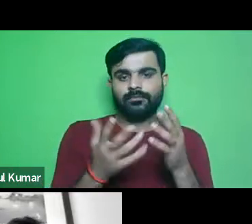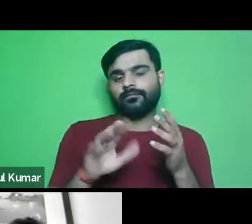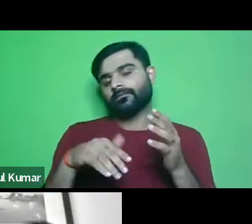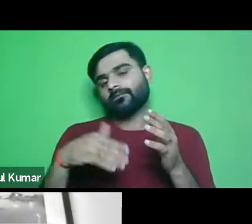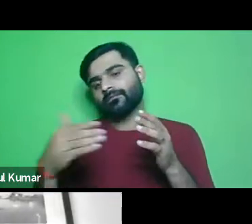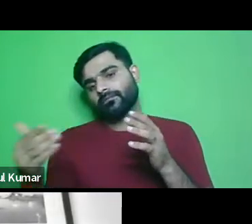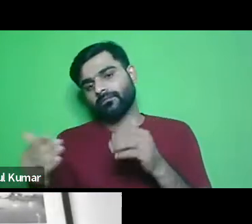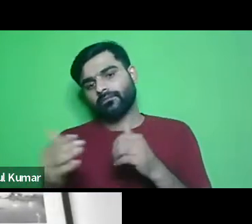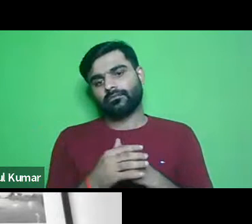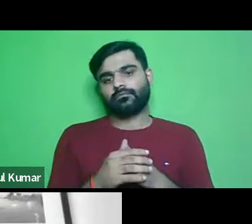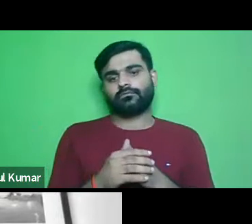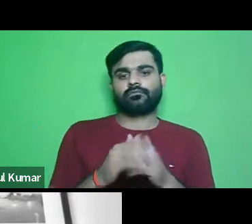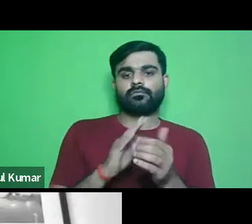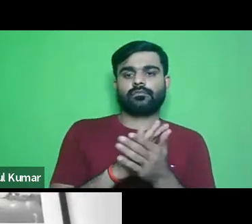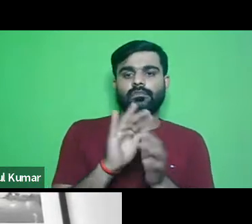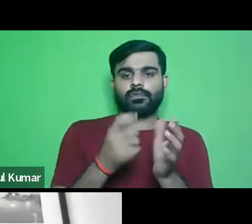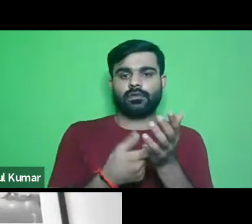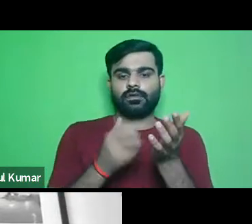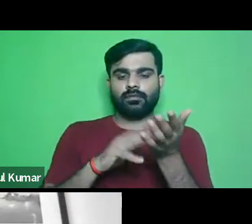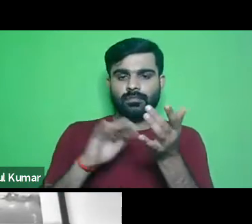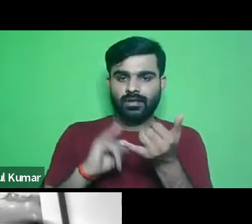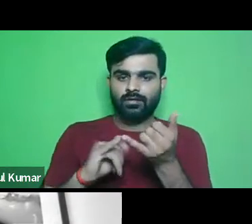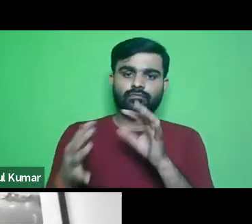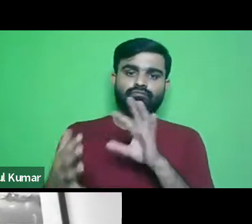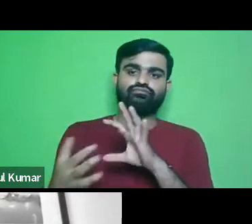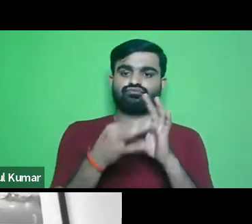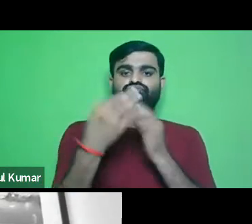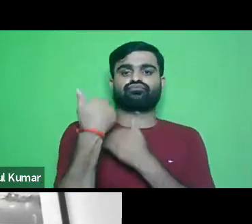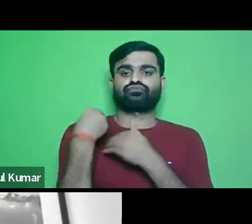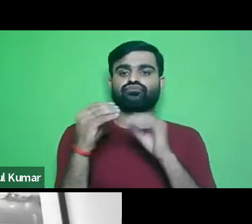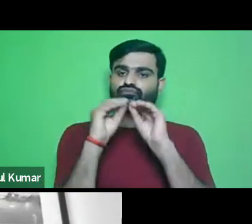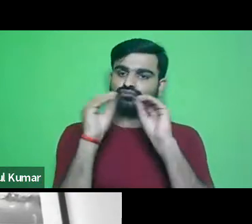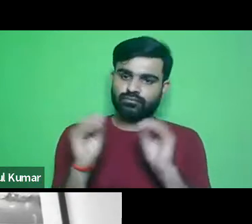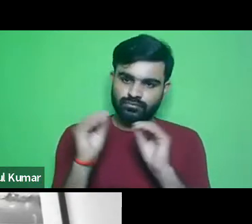other harms that don't take into account consent.